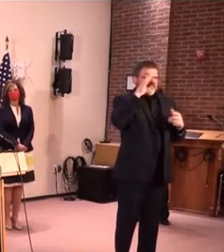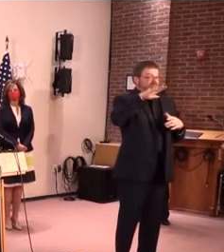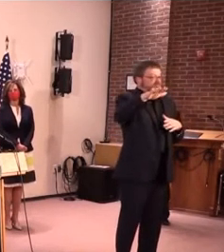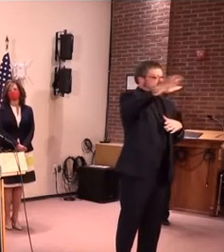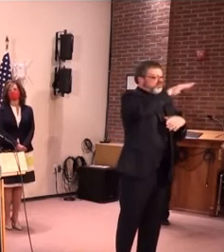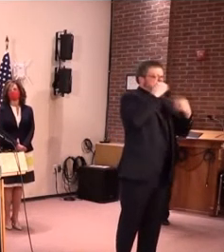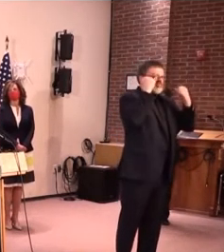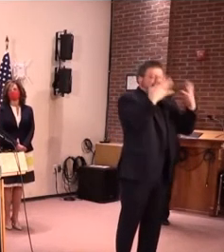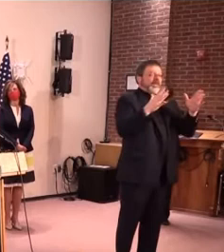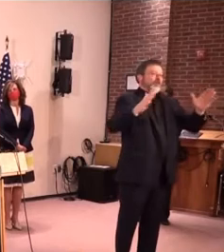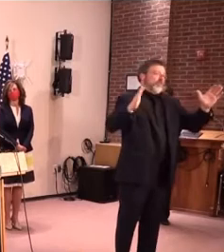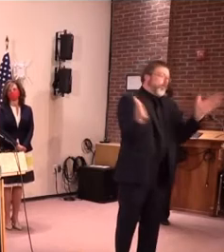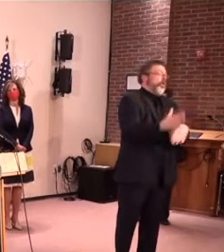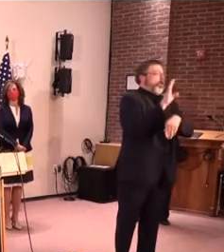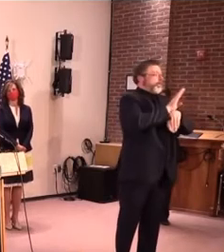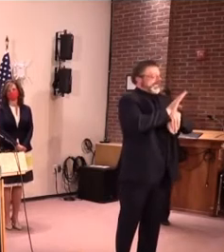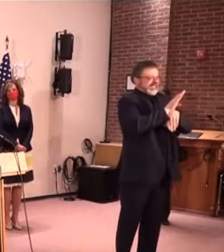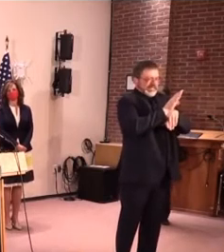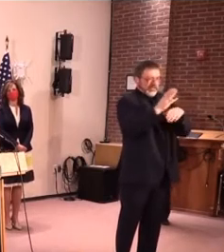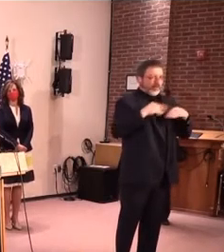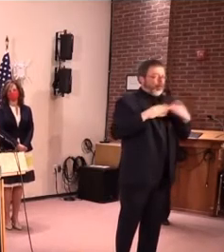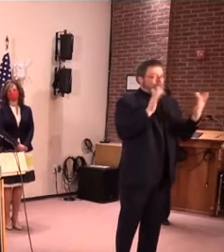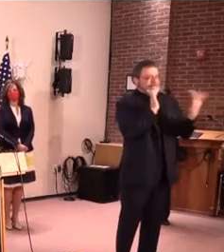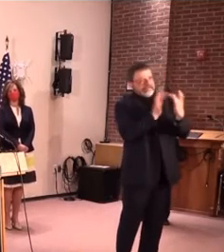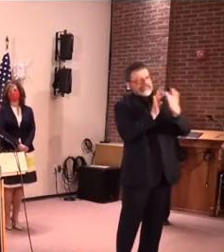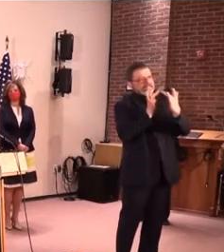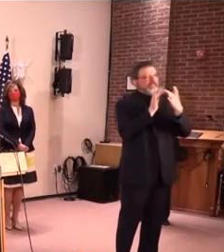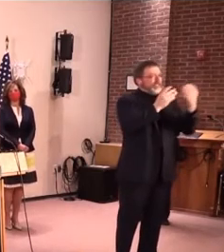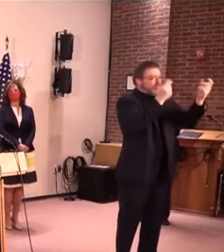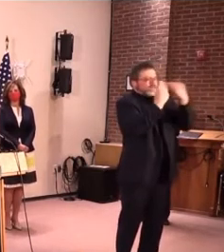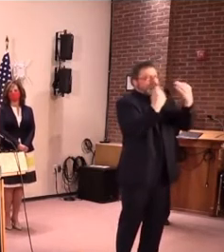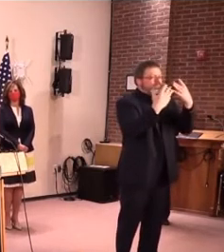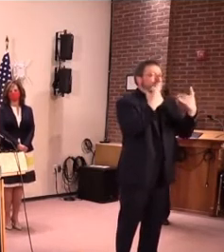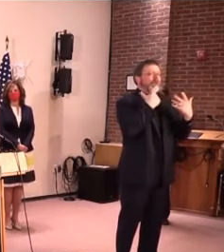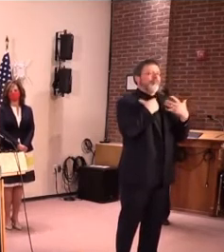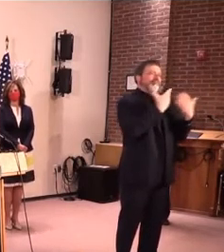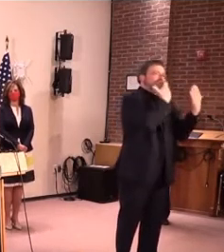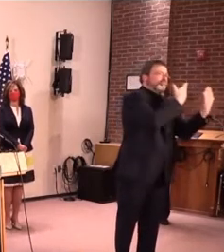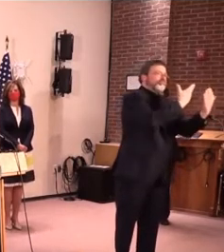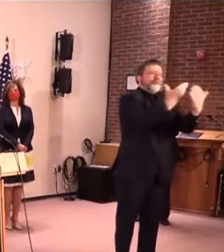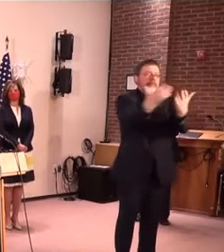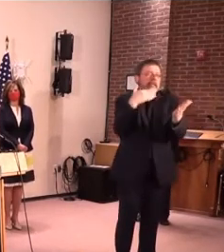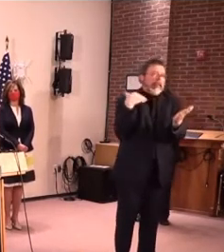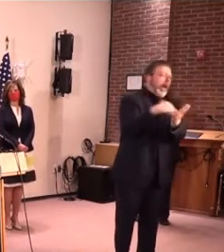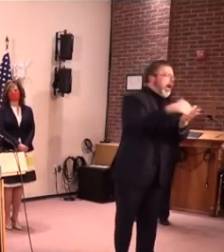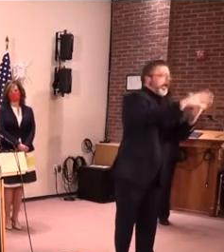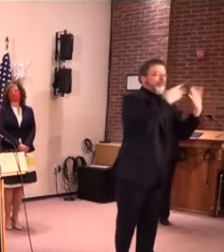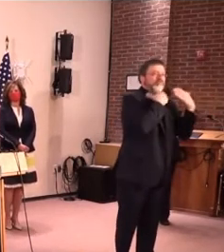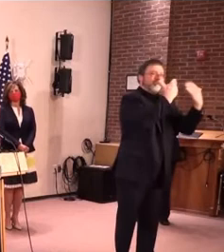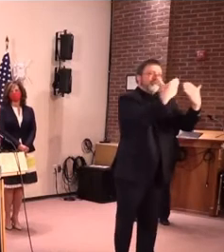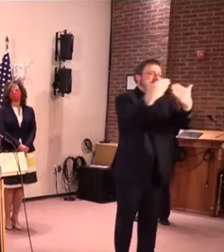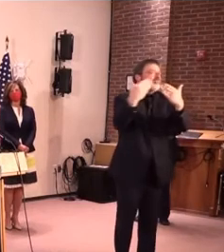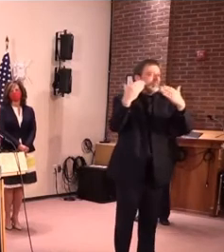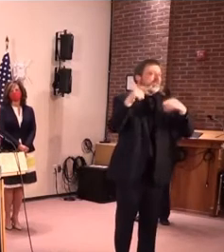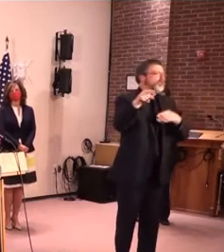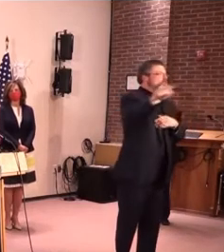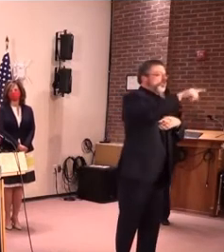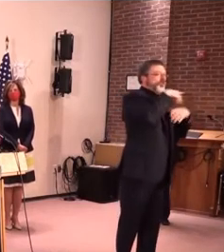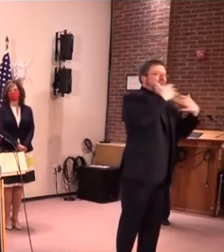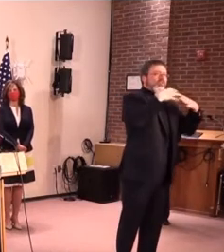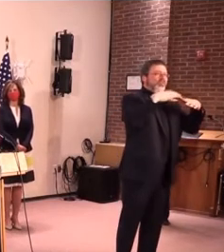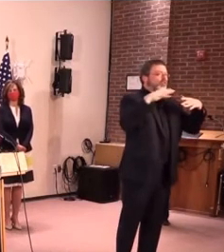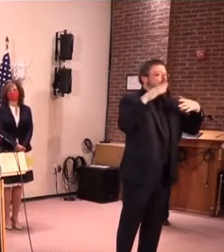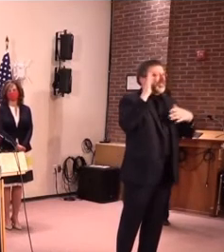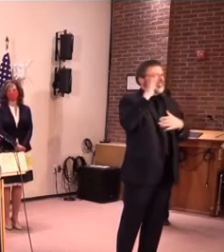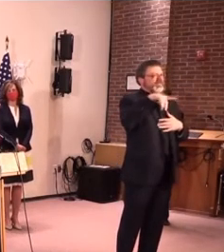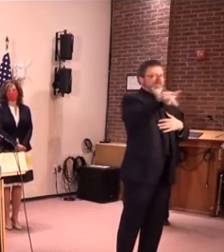and responded to our team on some level. You know, for so many of them, we know this is by far the worst